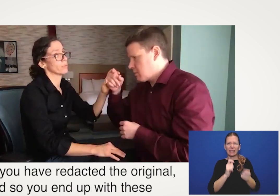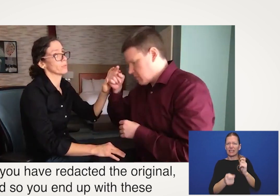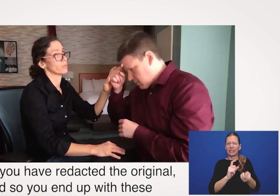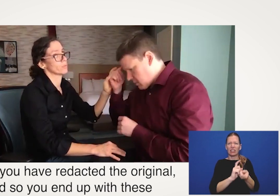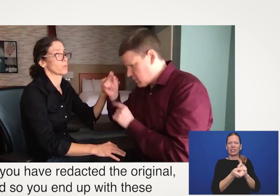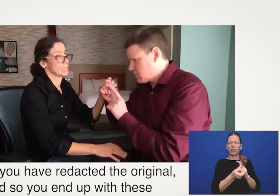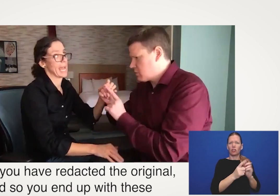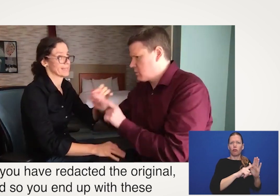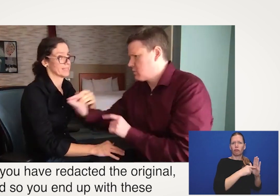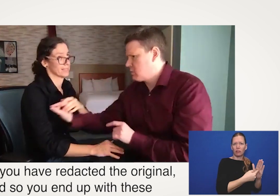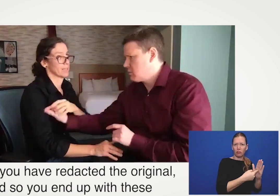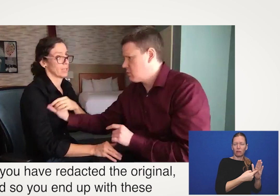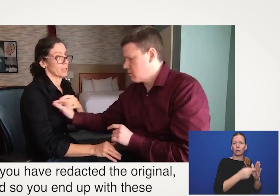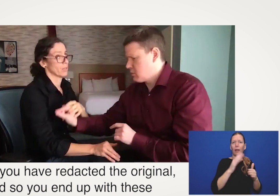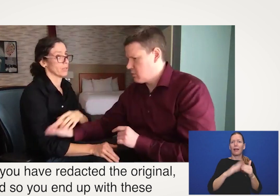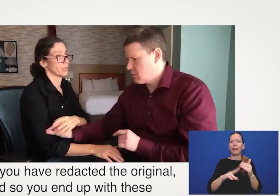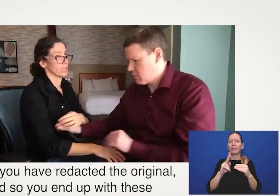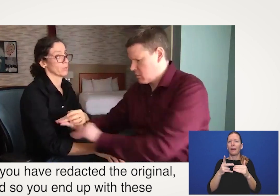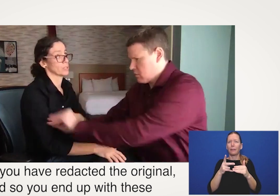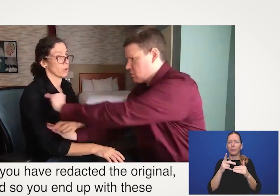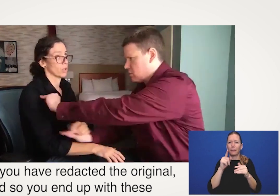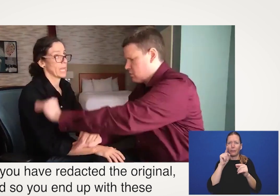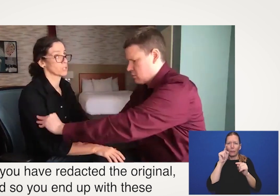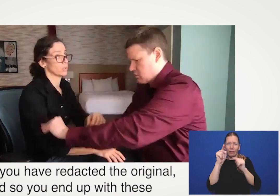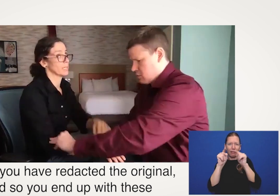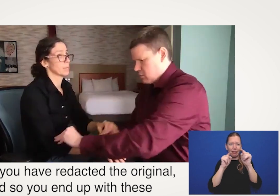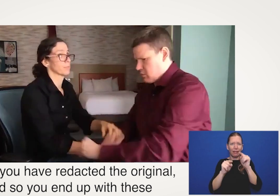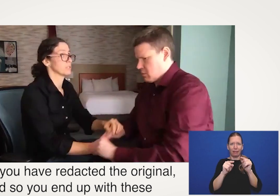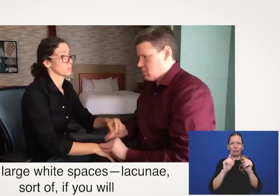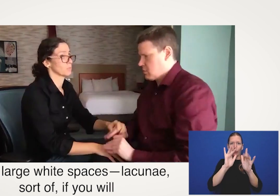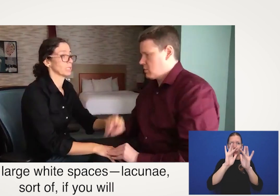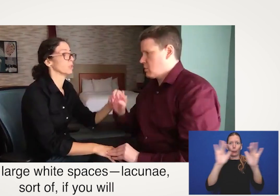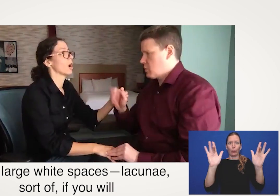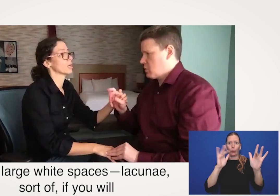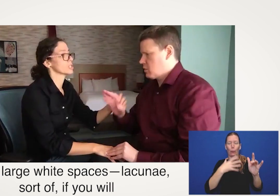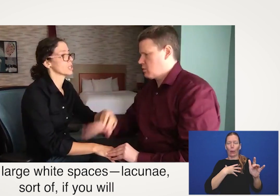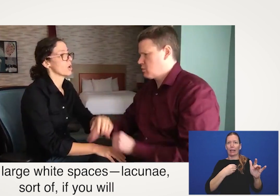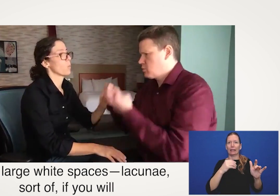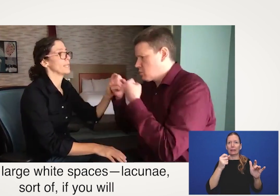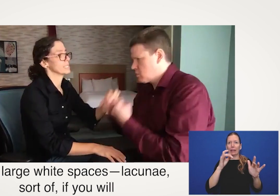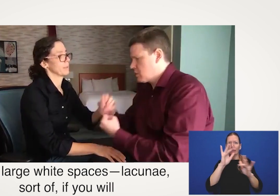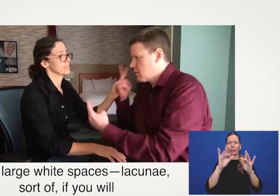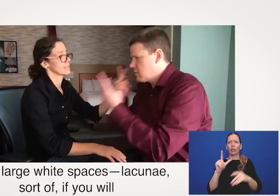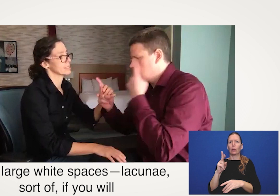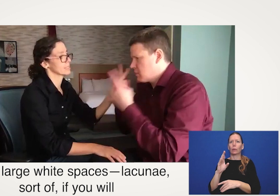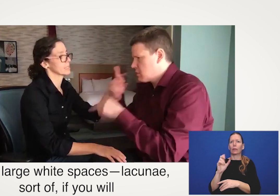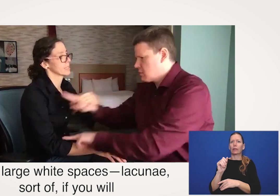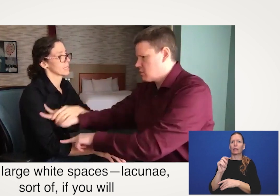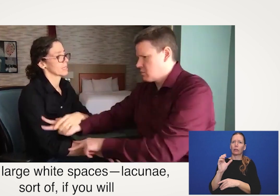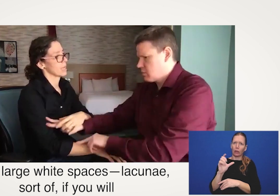have sort of redacted the original. And so you end up with these really large white